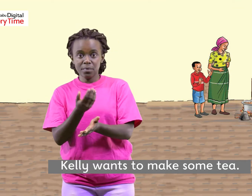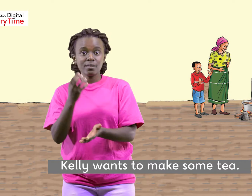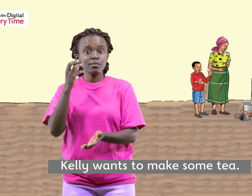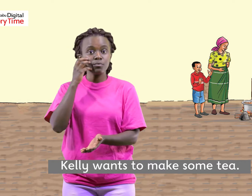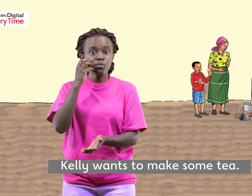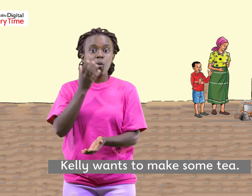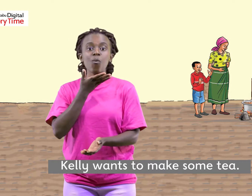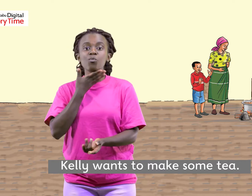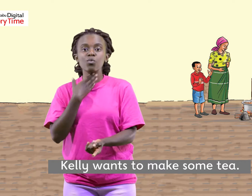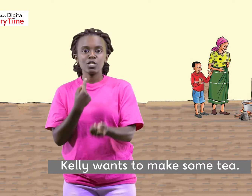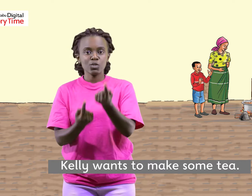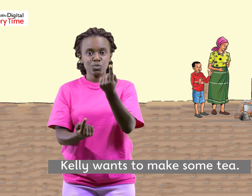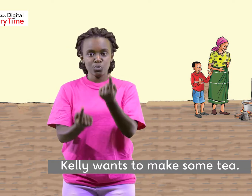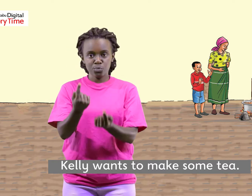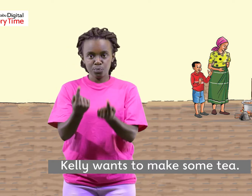Kelly wants to make some tea.